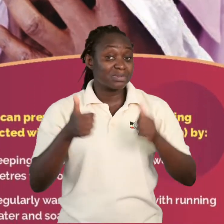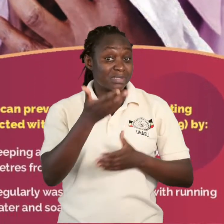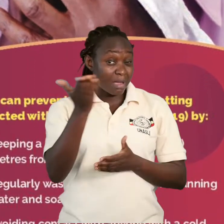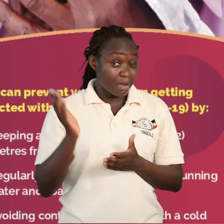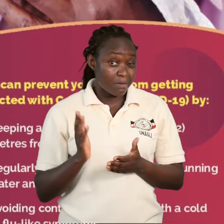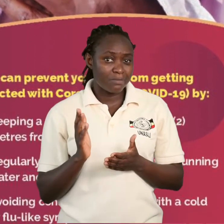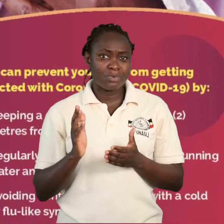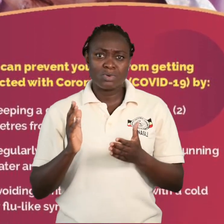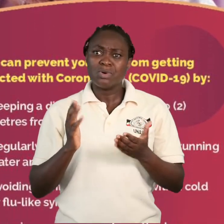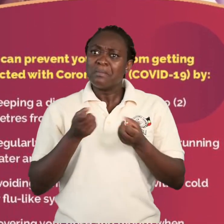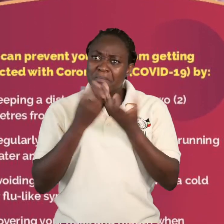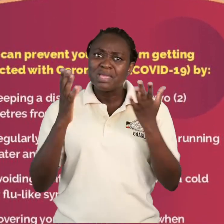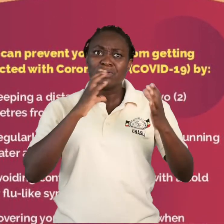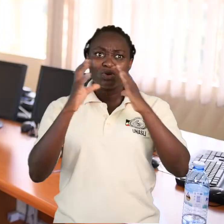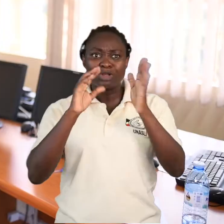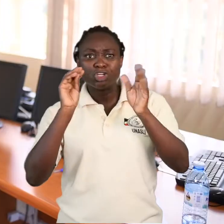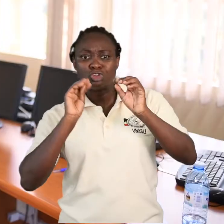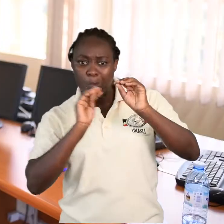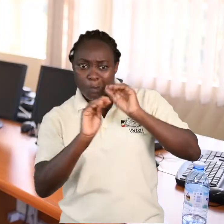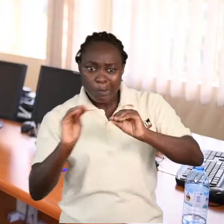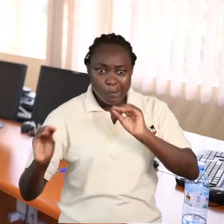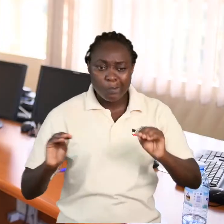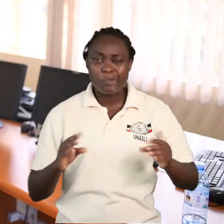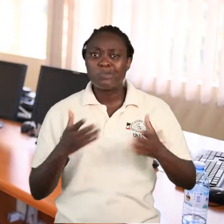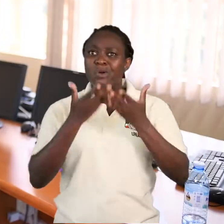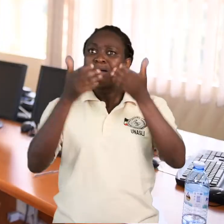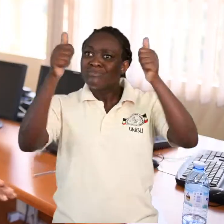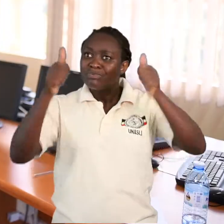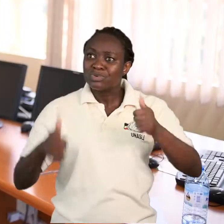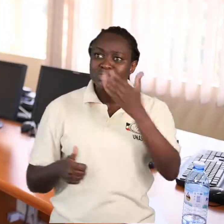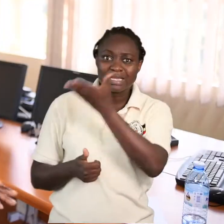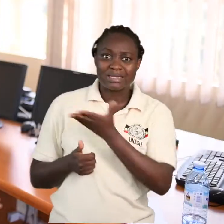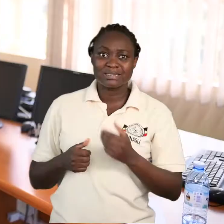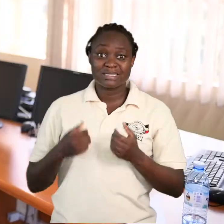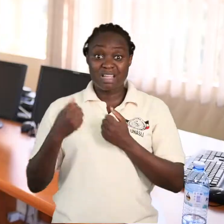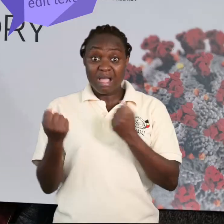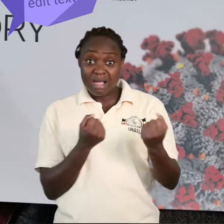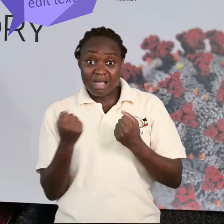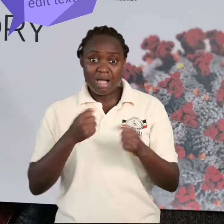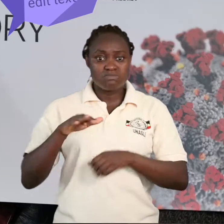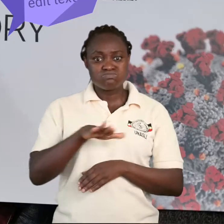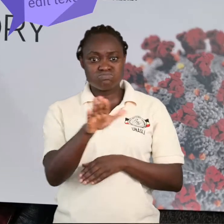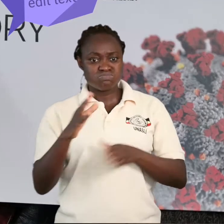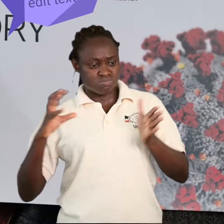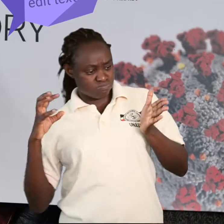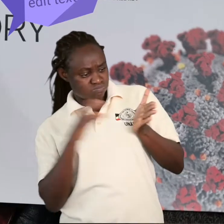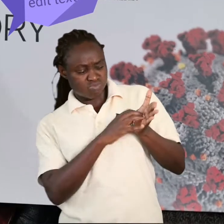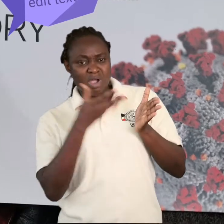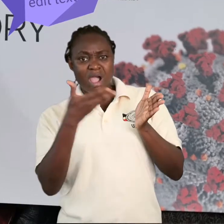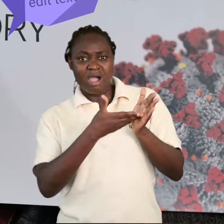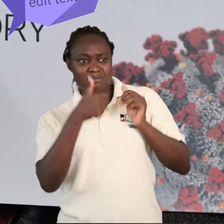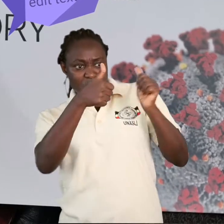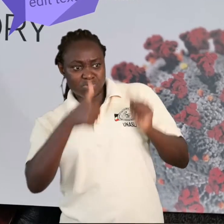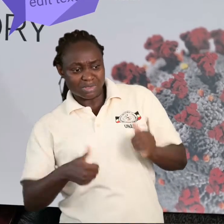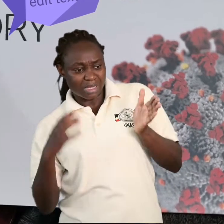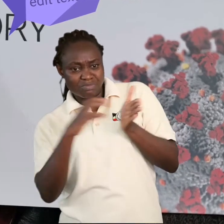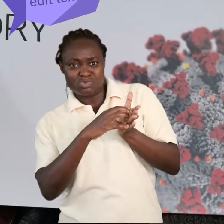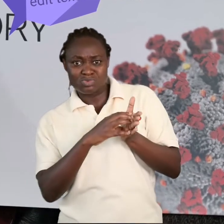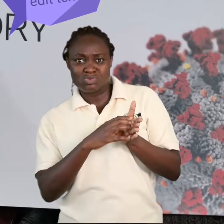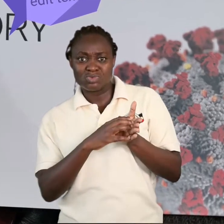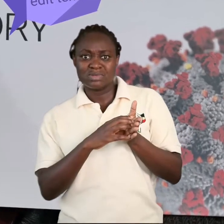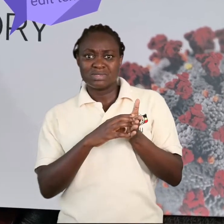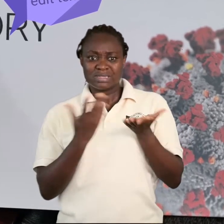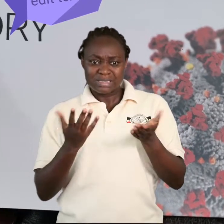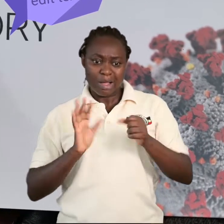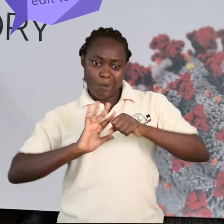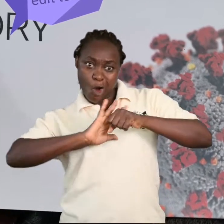of messages are put there. When you look at the vehicles that are moving, they have posters on them written on the word